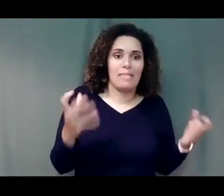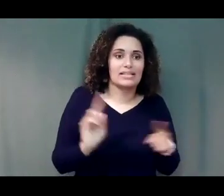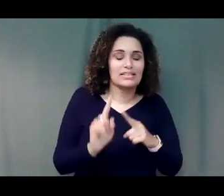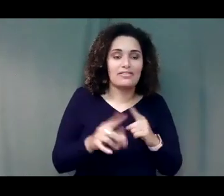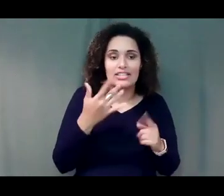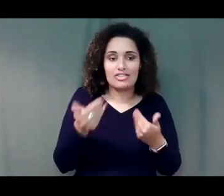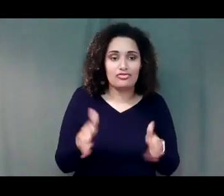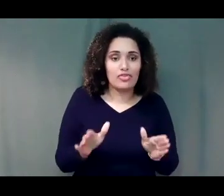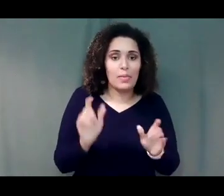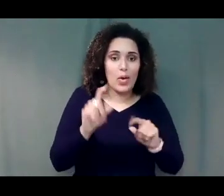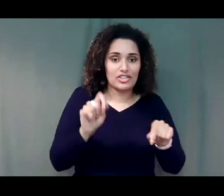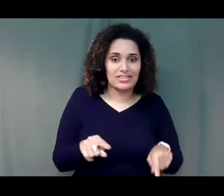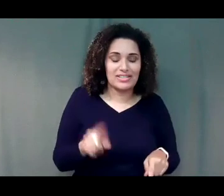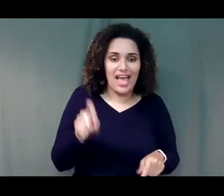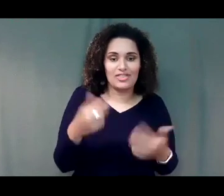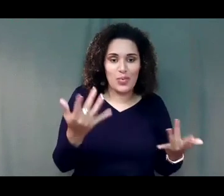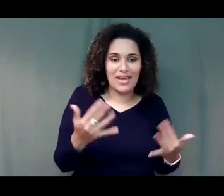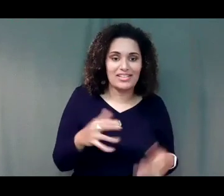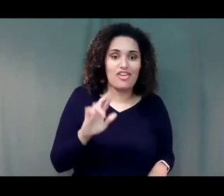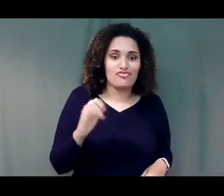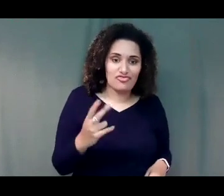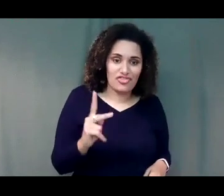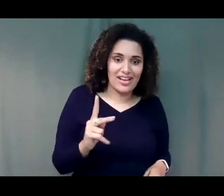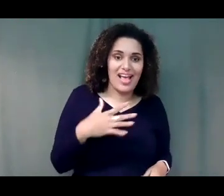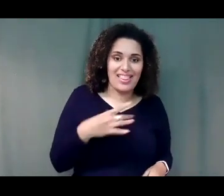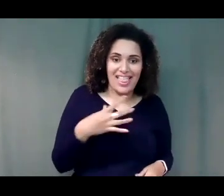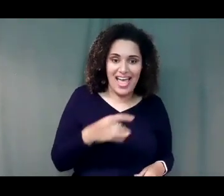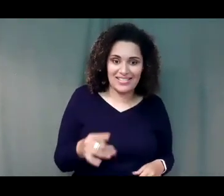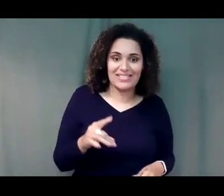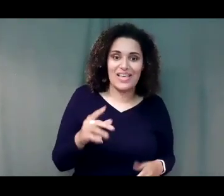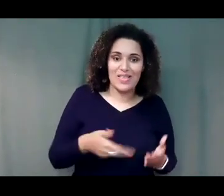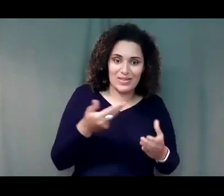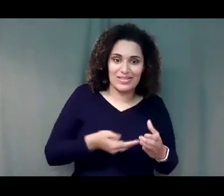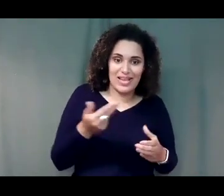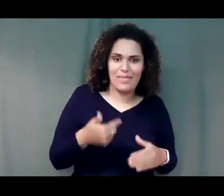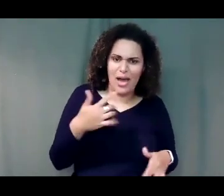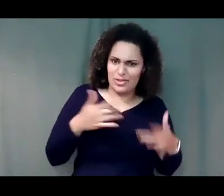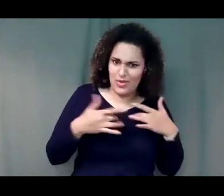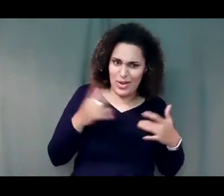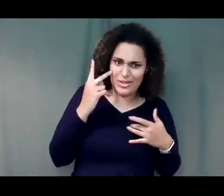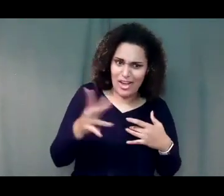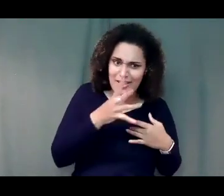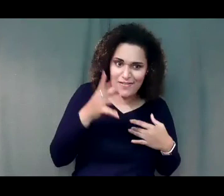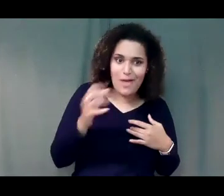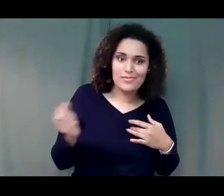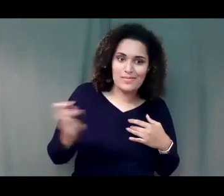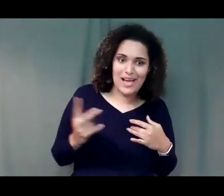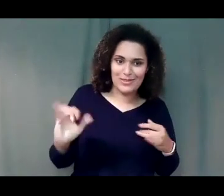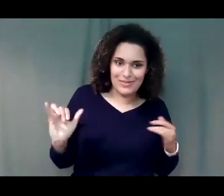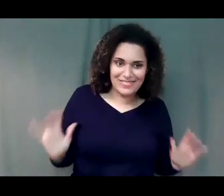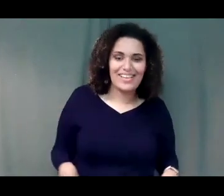How is this? Oh good, Rick liked the soup. And you made it back for happy hour. I was worried when I saw you at the farm, but I made it back too. And